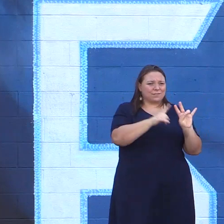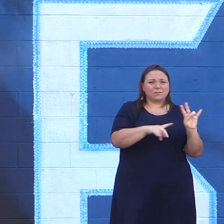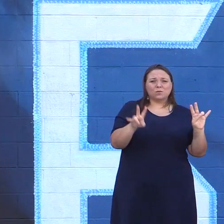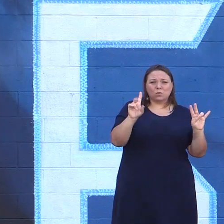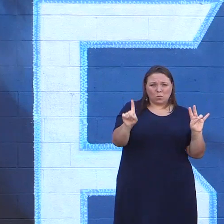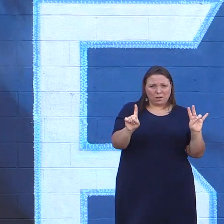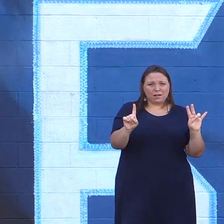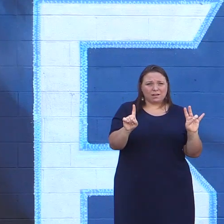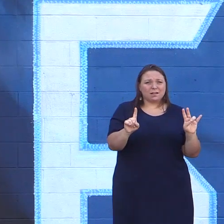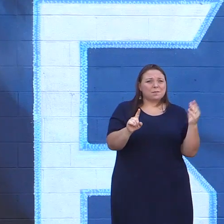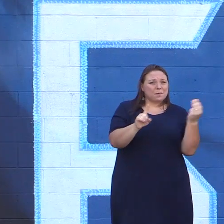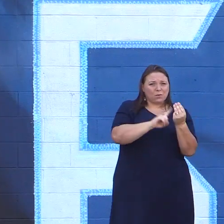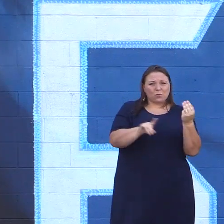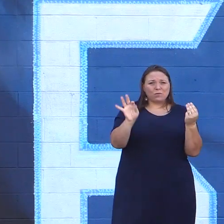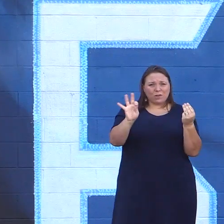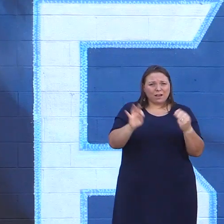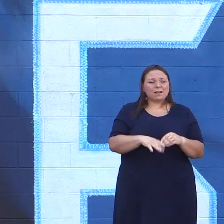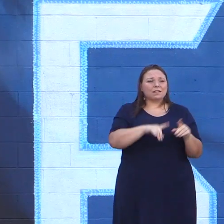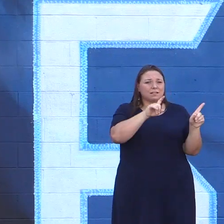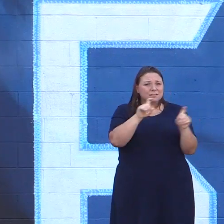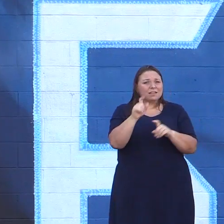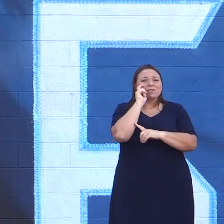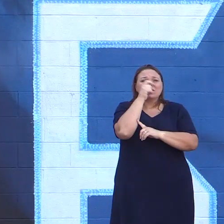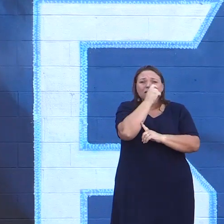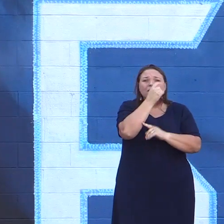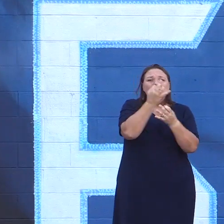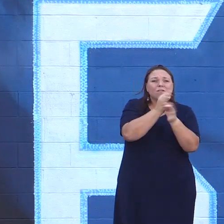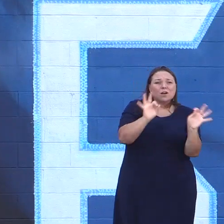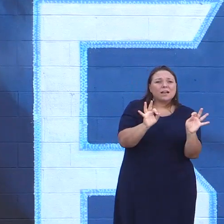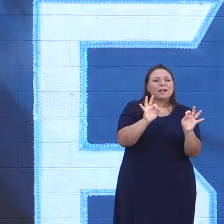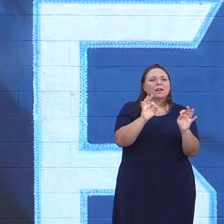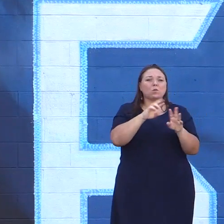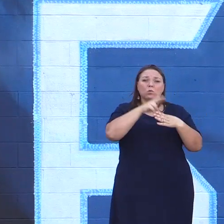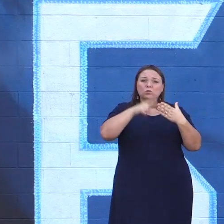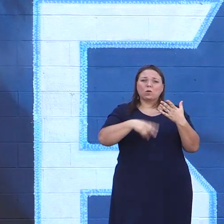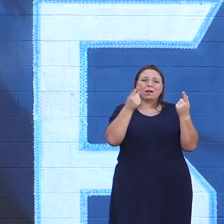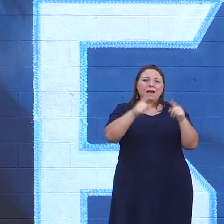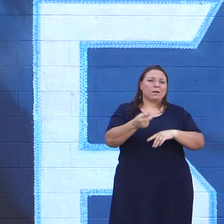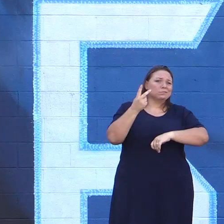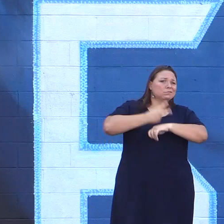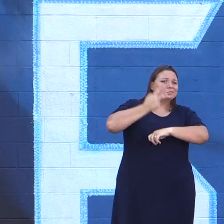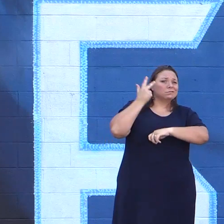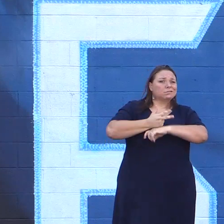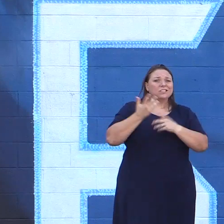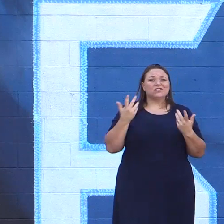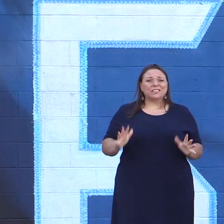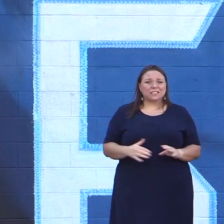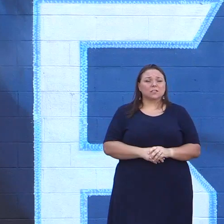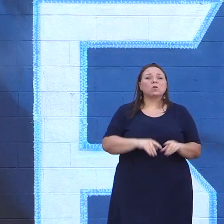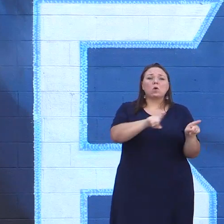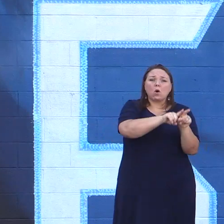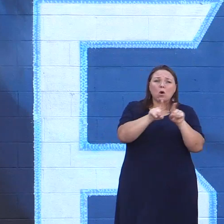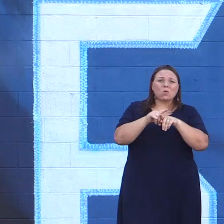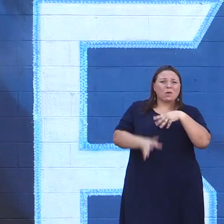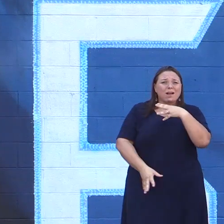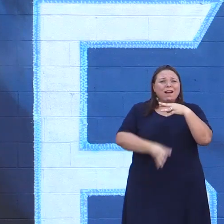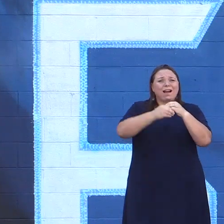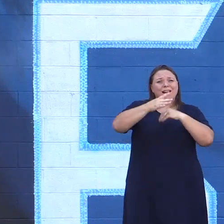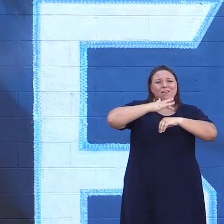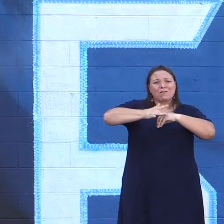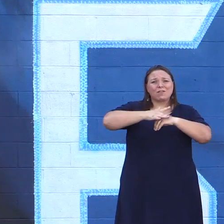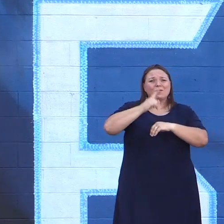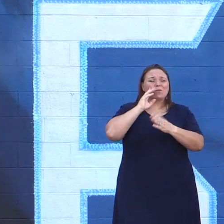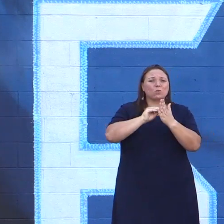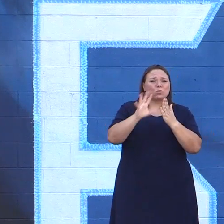Friday. Testing is free, and you typically get your results back in a couple of days. Also, in order to increase the availability of testing for